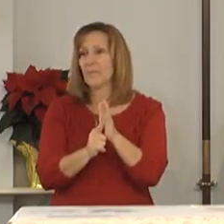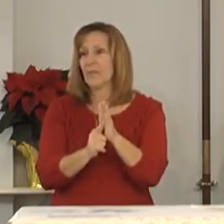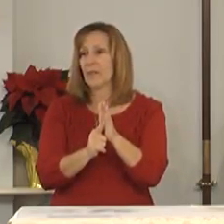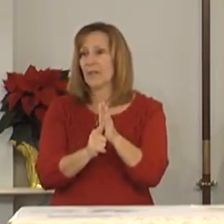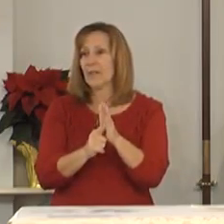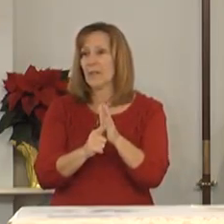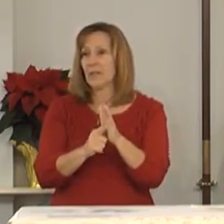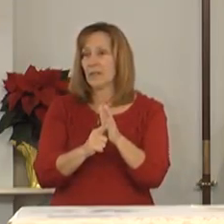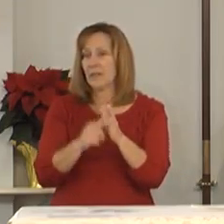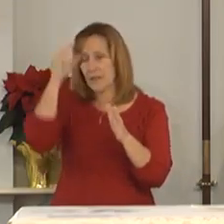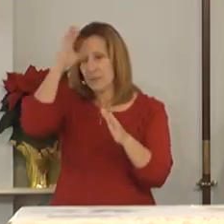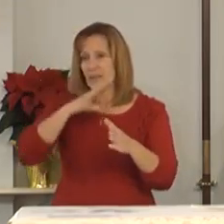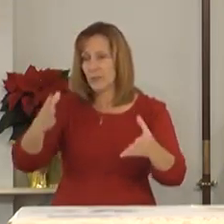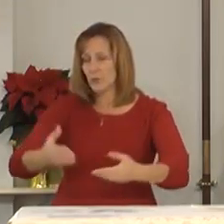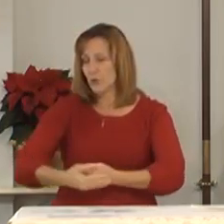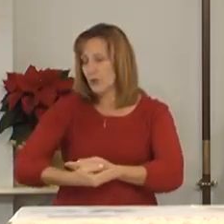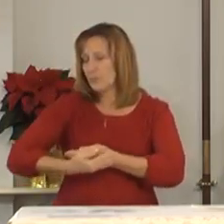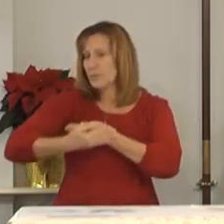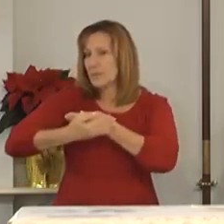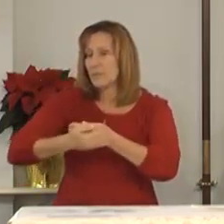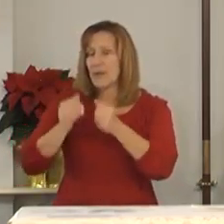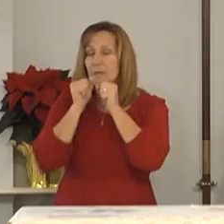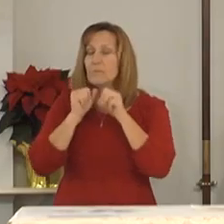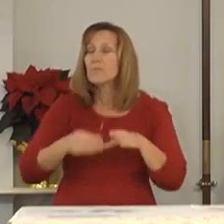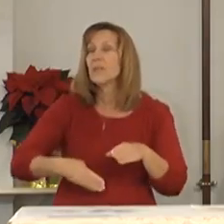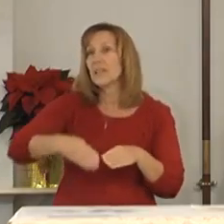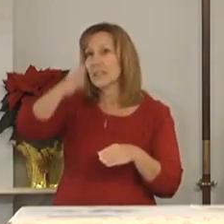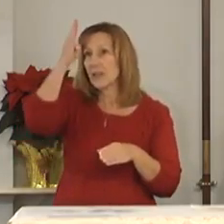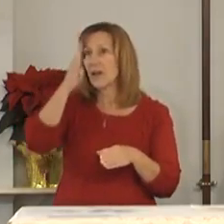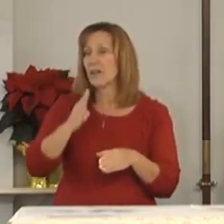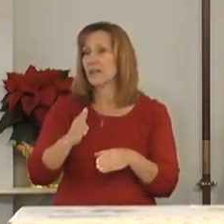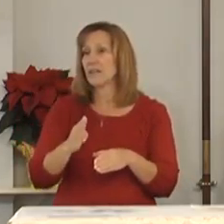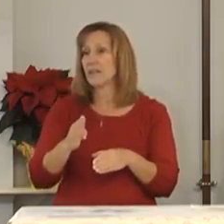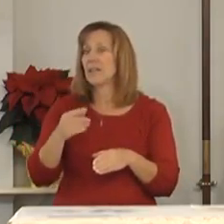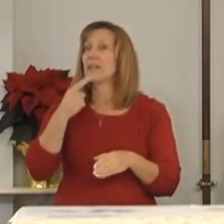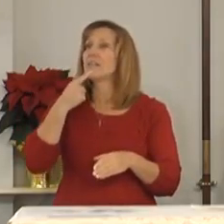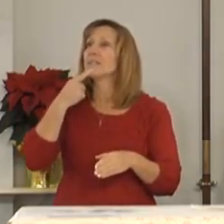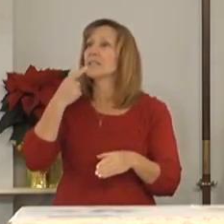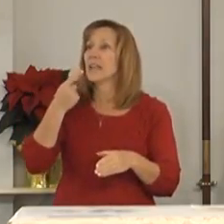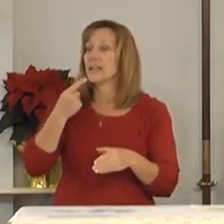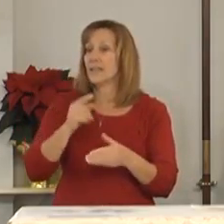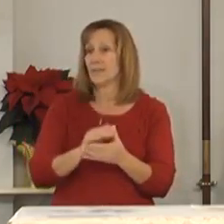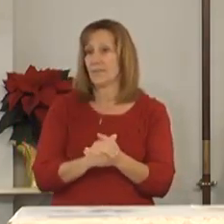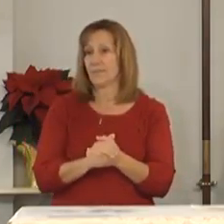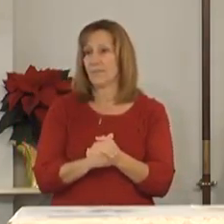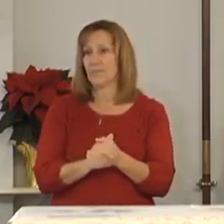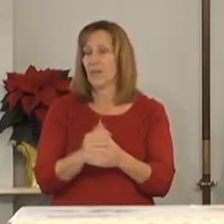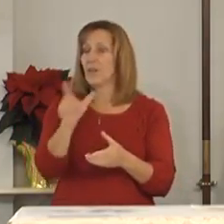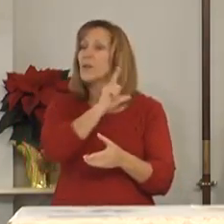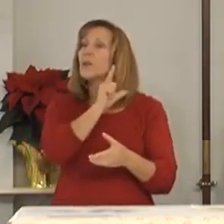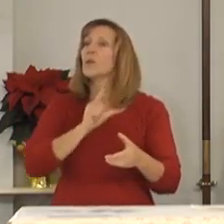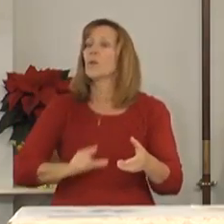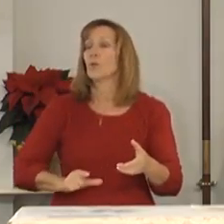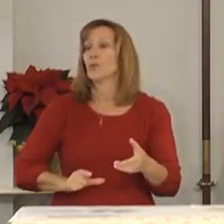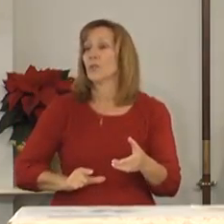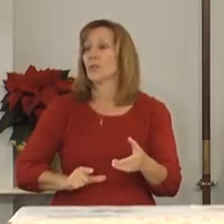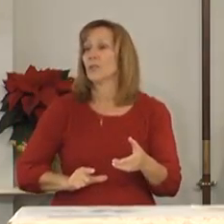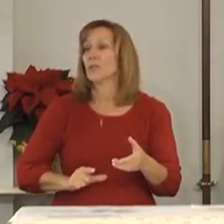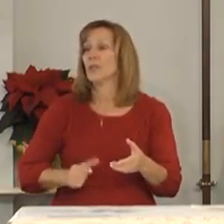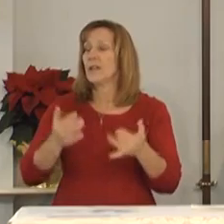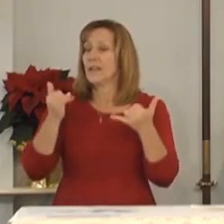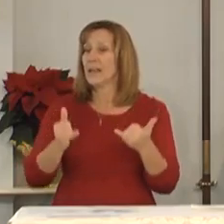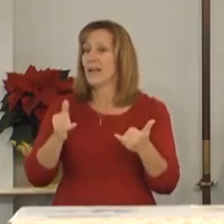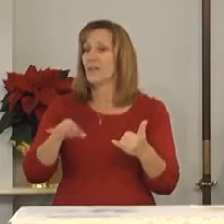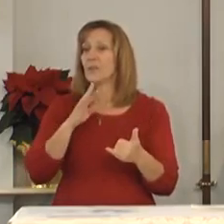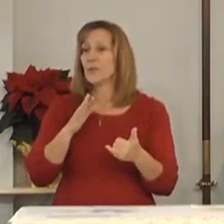he took him up in his arms and blessed God and said, Lord,